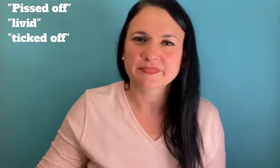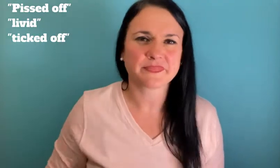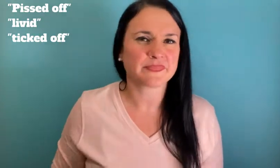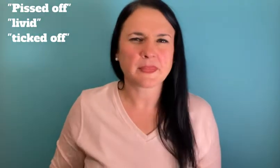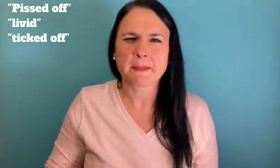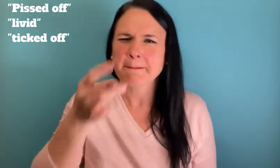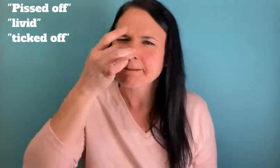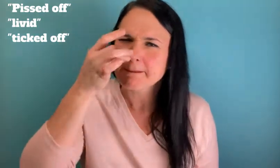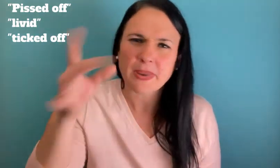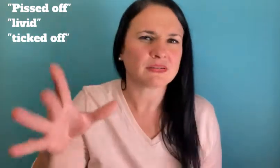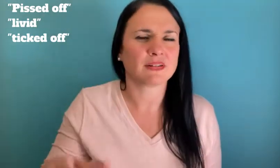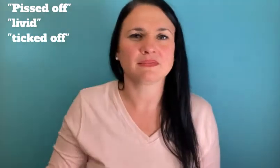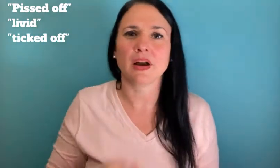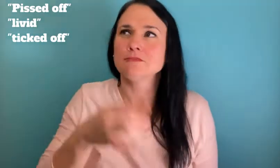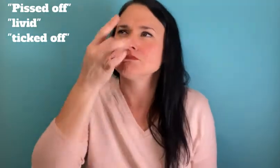Pissed off or ticked off, livid.